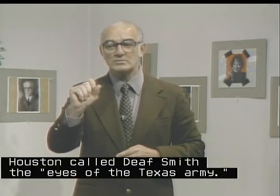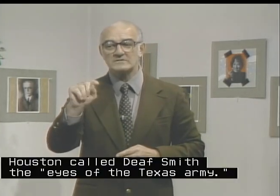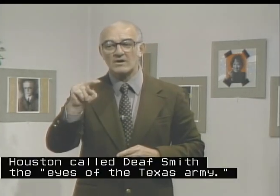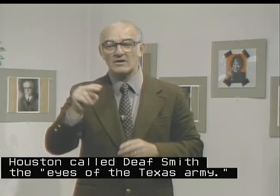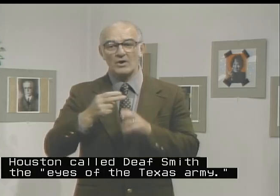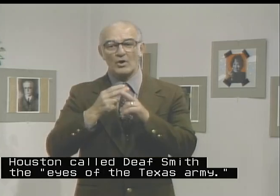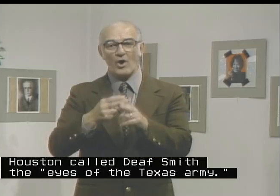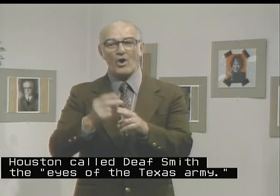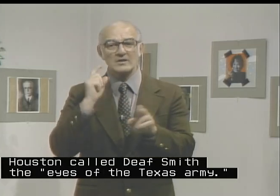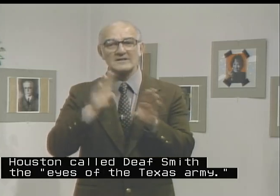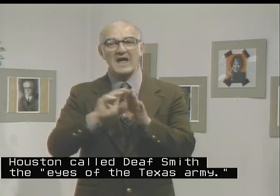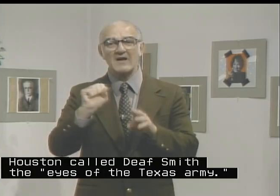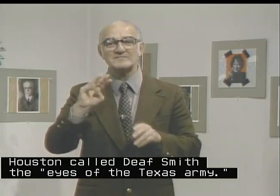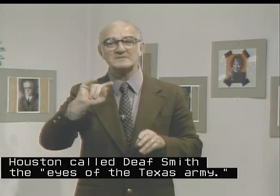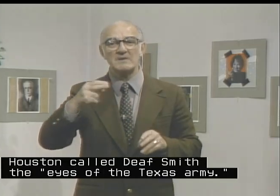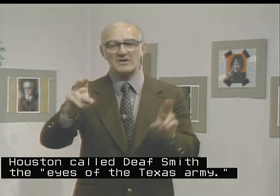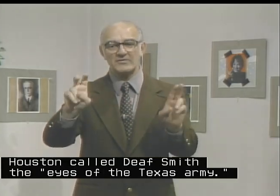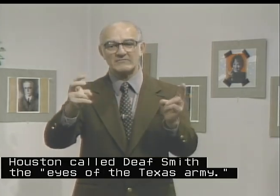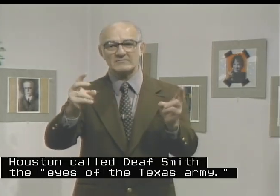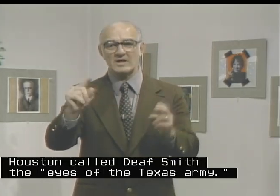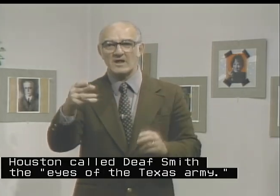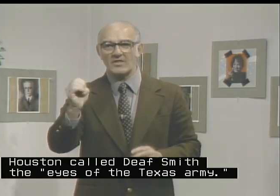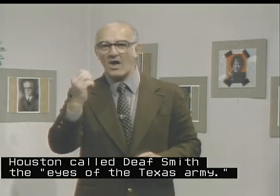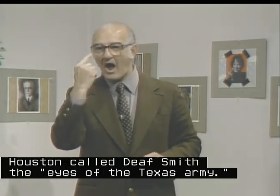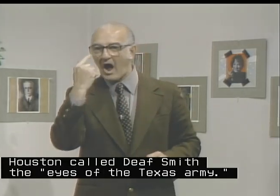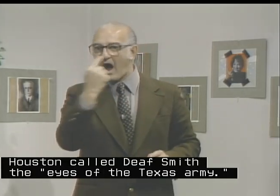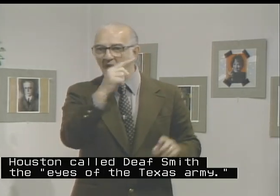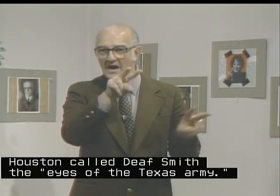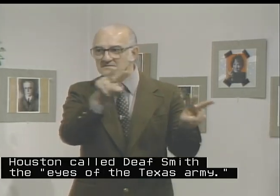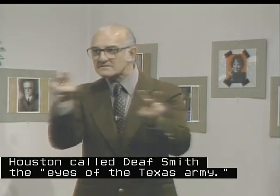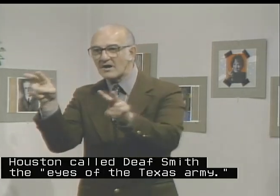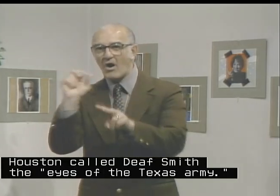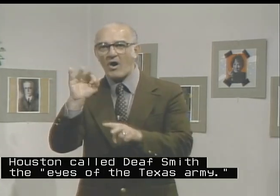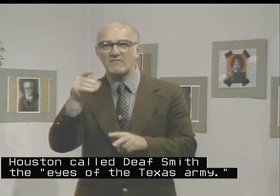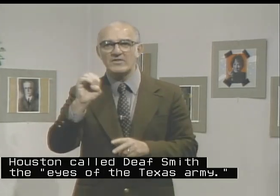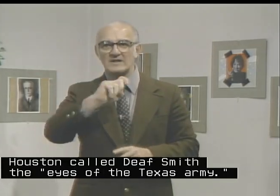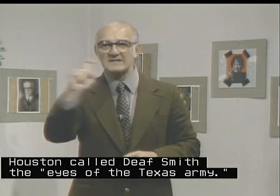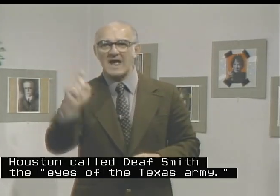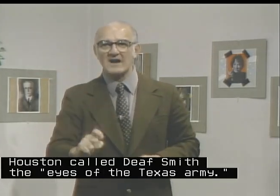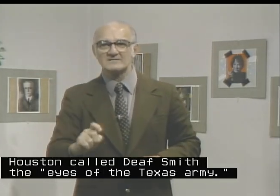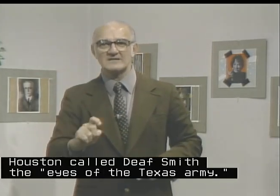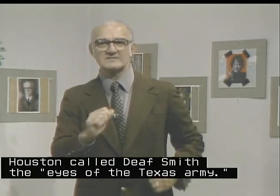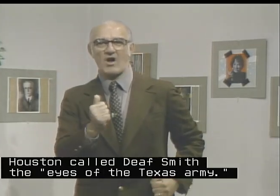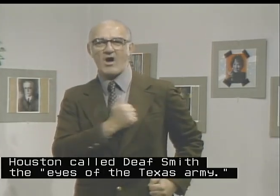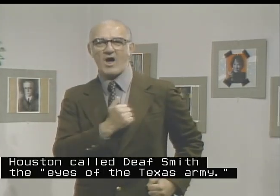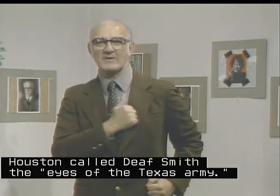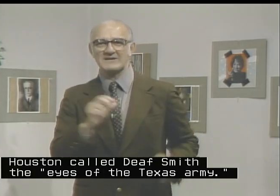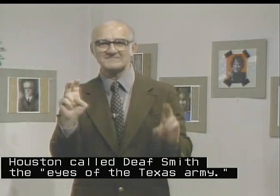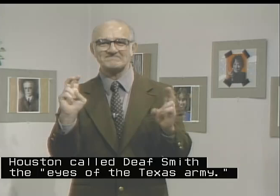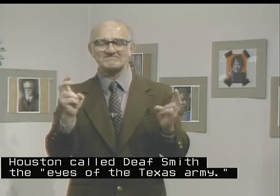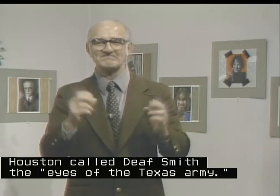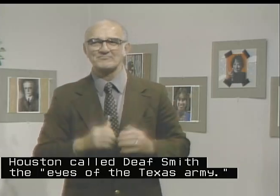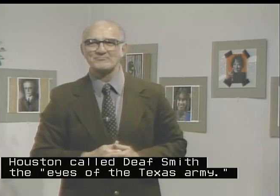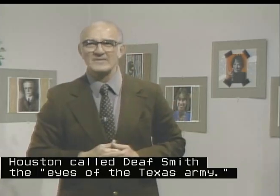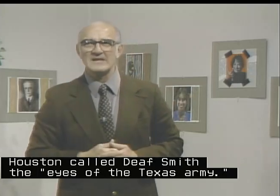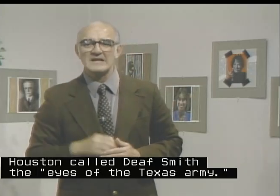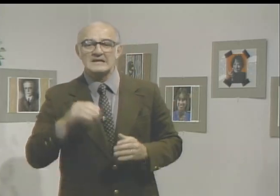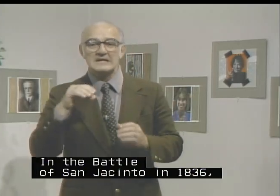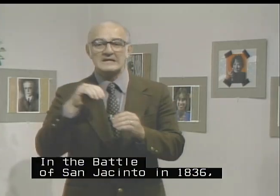Houston called Deaf Smith the Eyes of the Texas Army. In